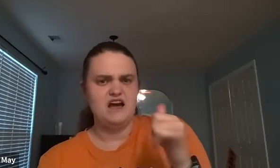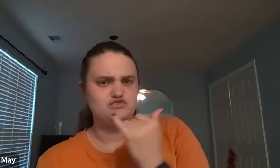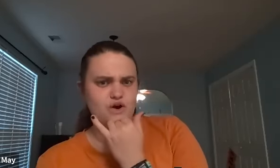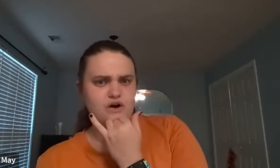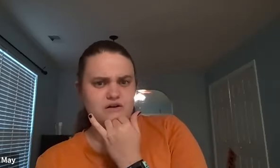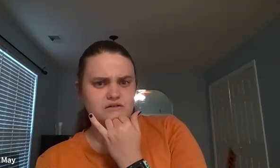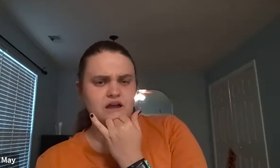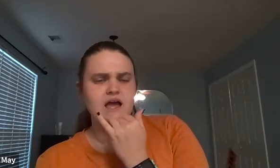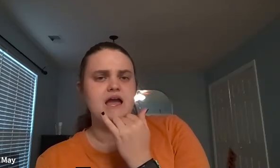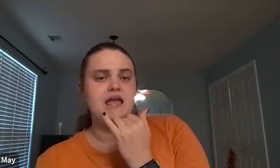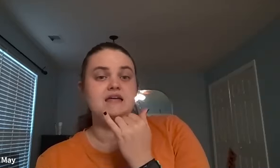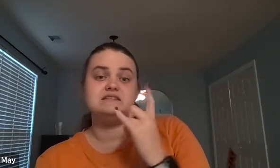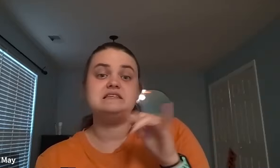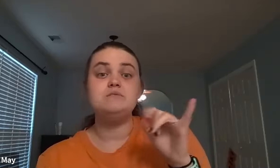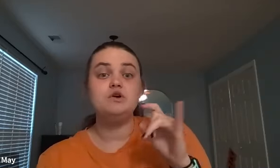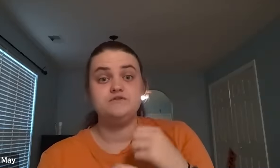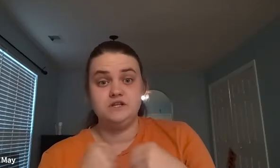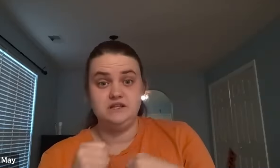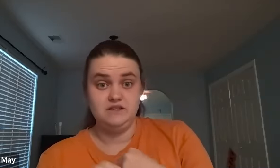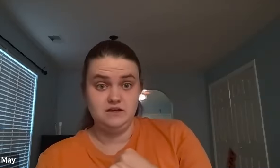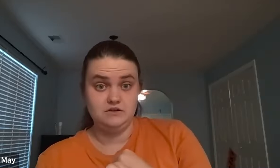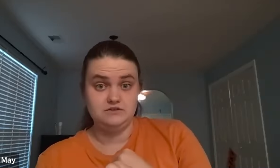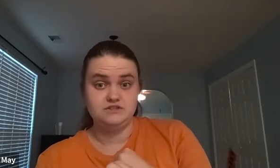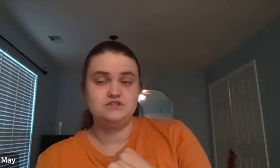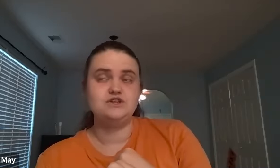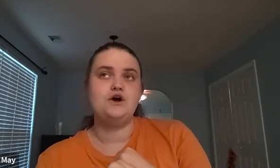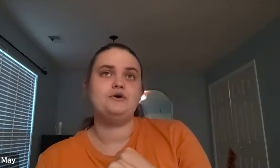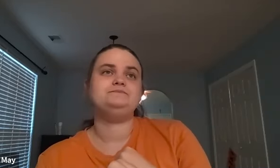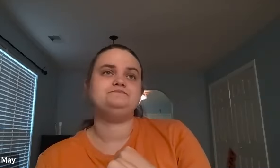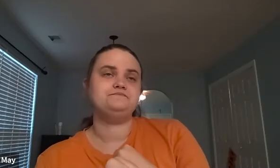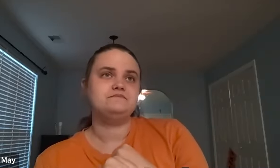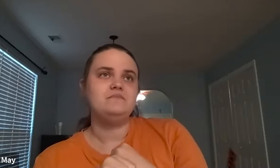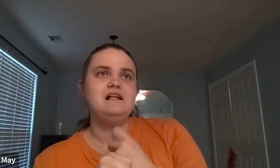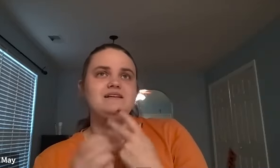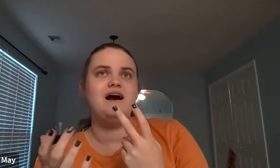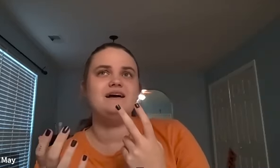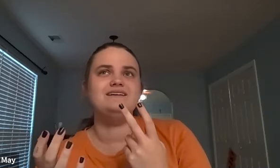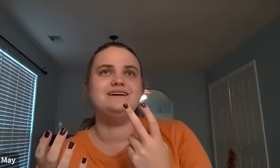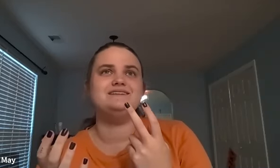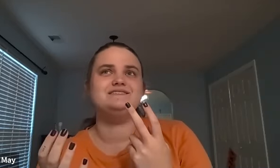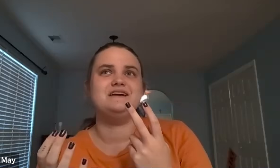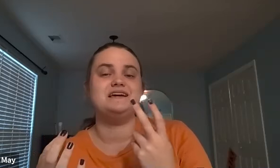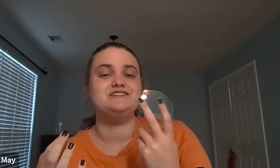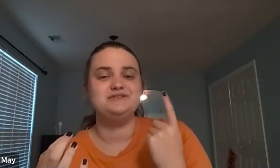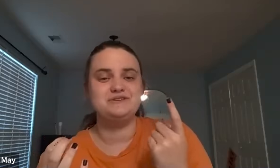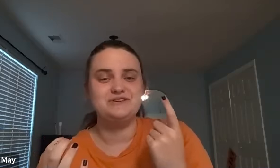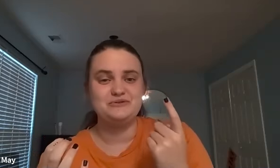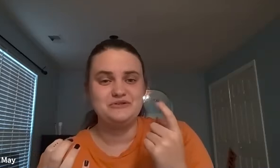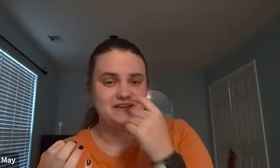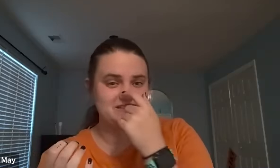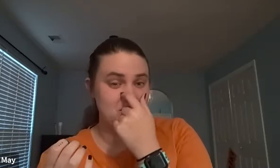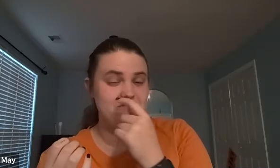that's wrong. And it's the same goes for the years. So, because it's actually a really cool thing is that when the